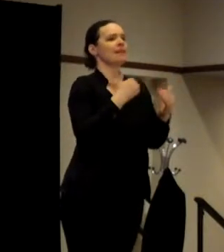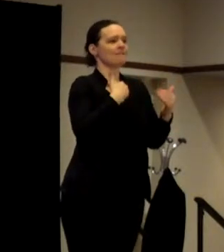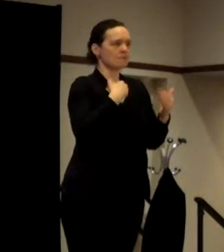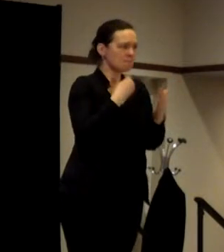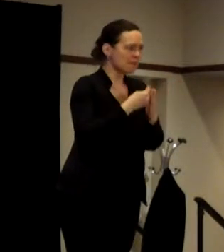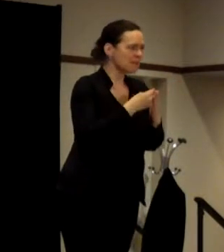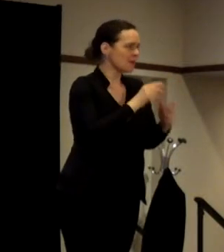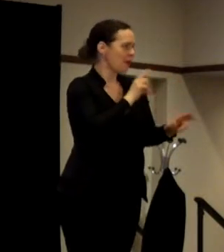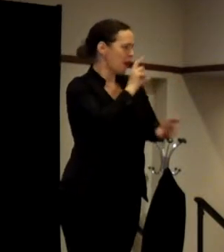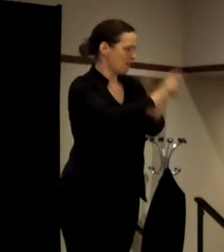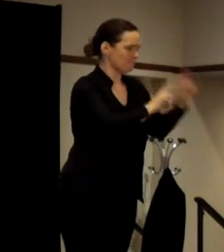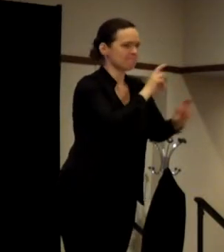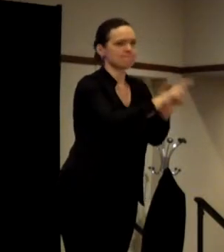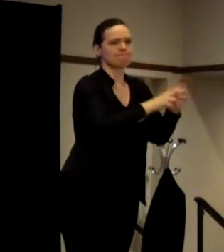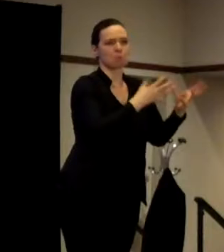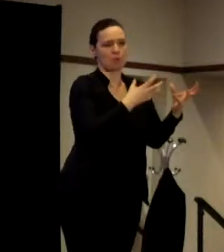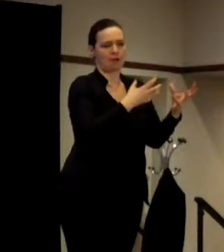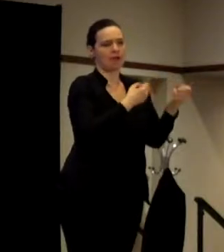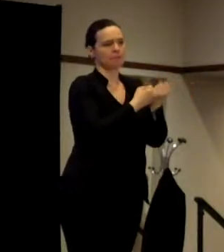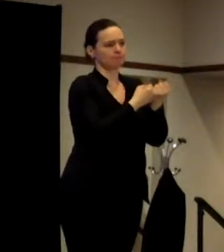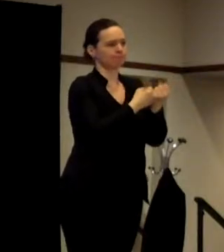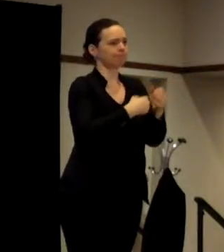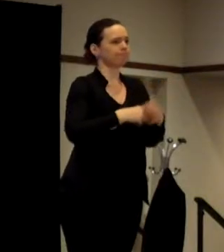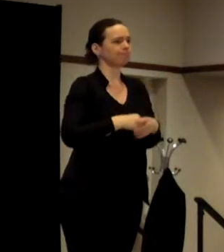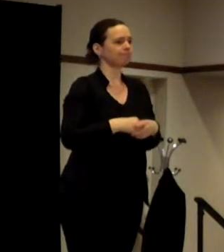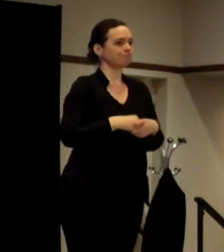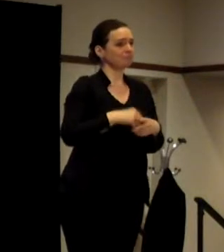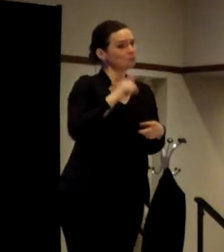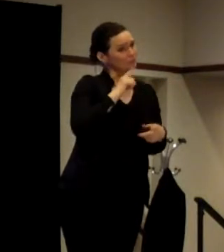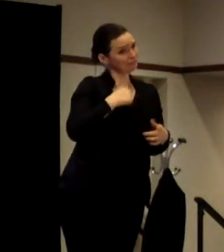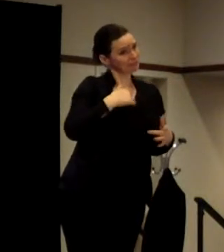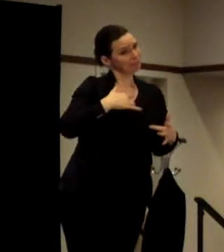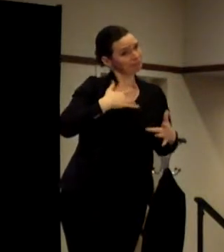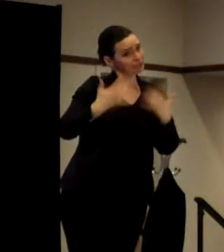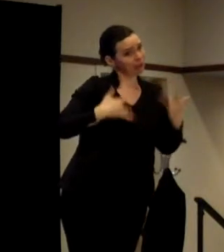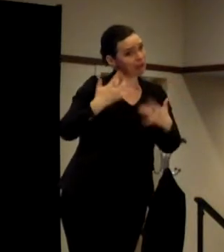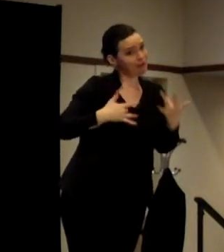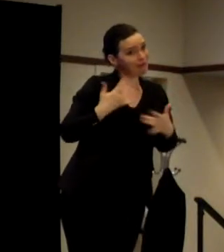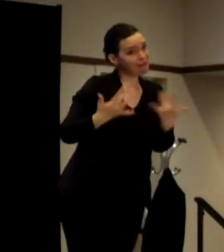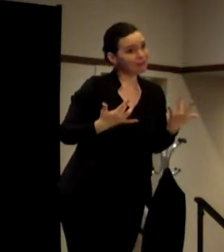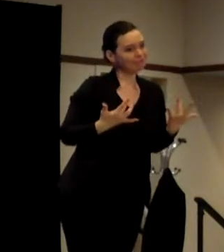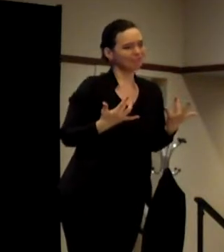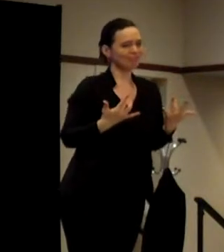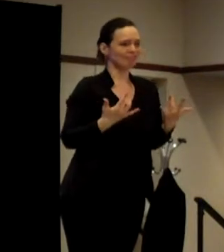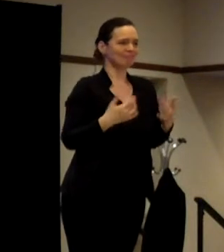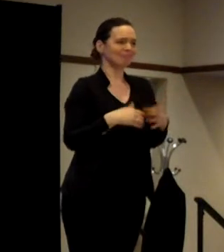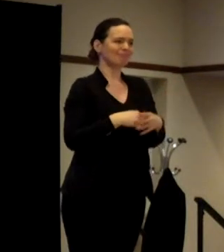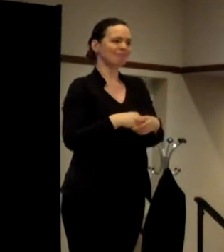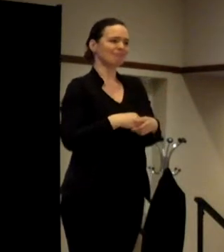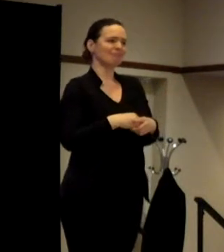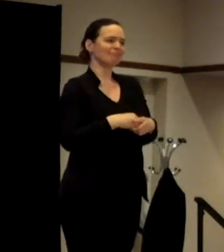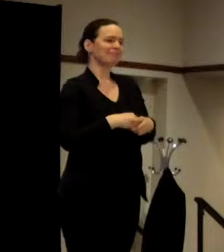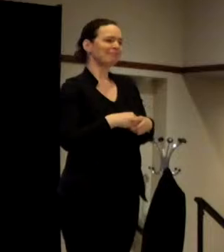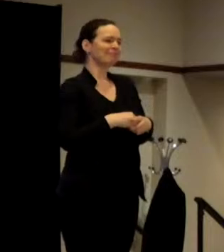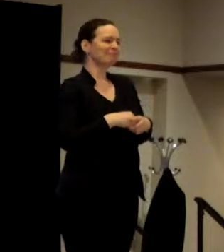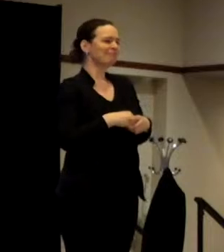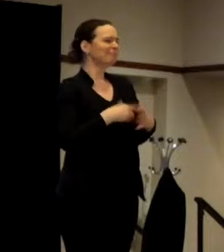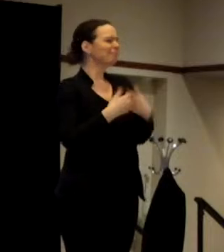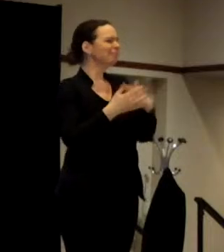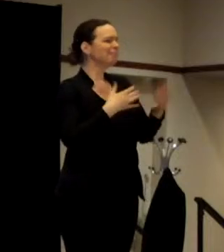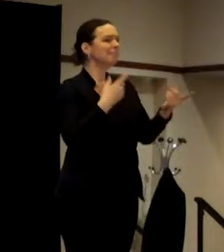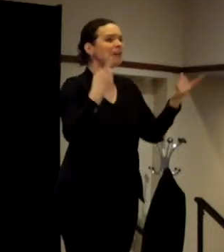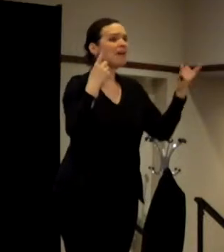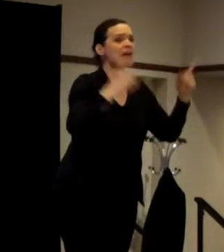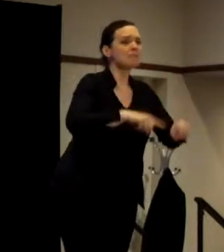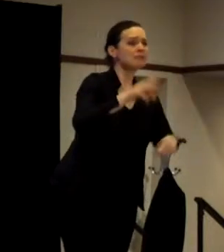So I'm excited about it. I think we're going to be able to do some things regardless of what happened in Washington, D.C.,